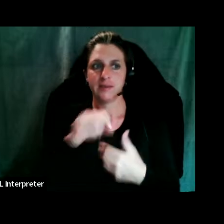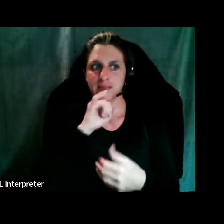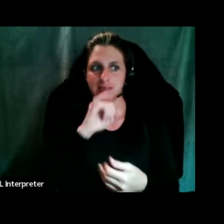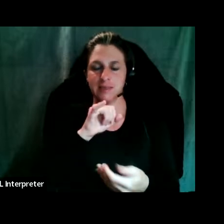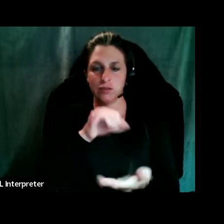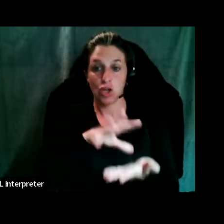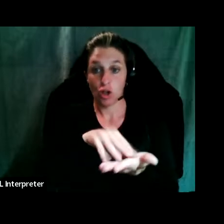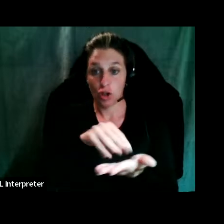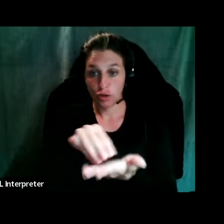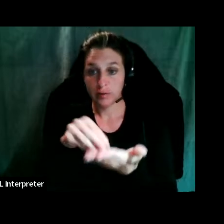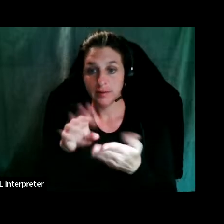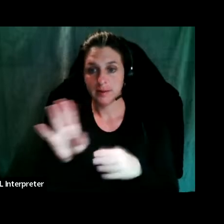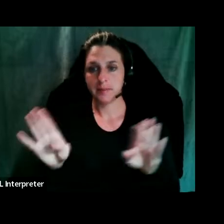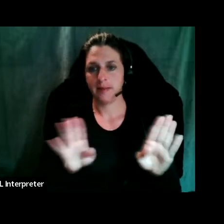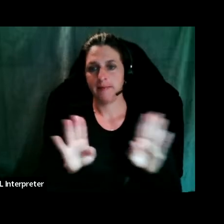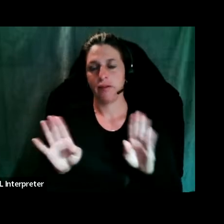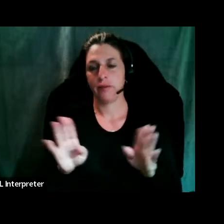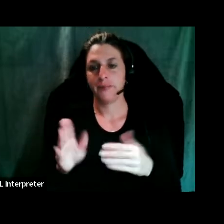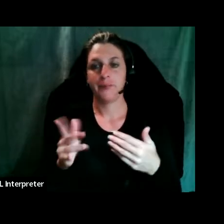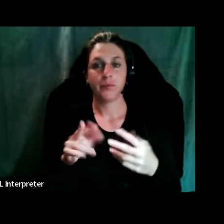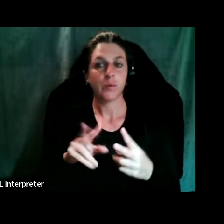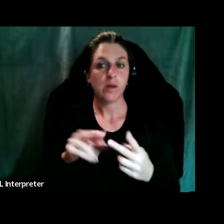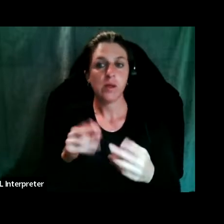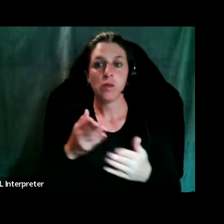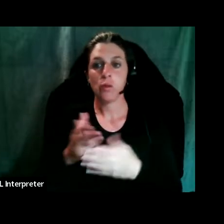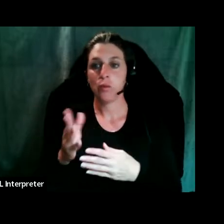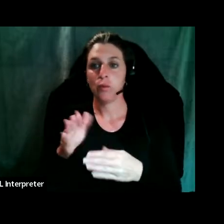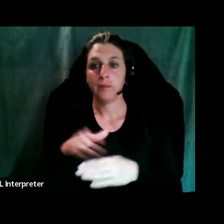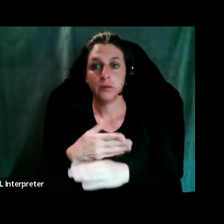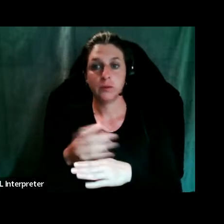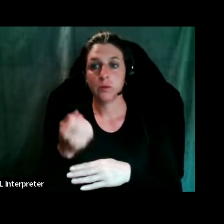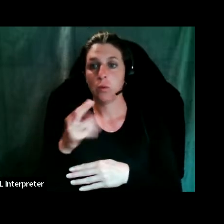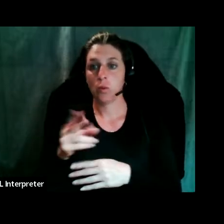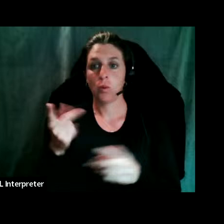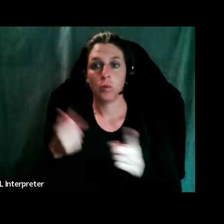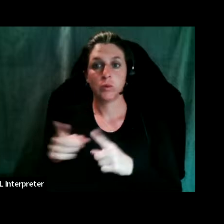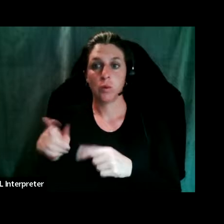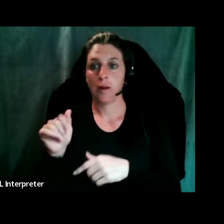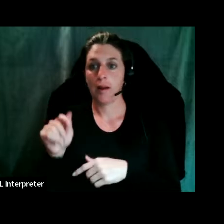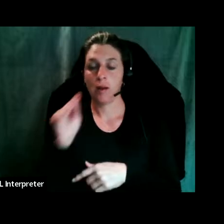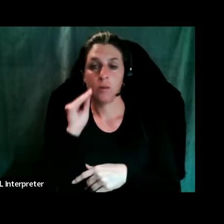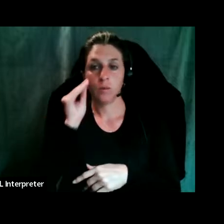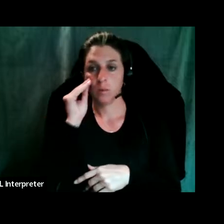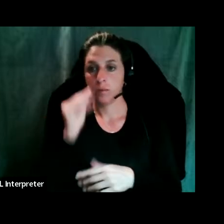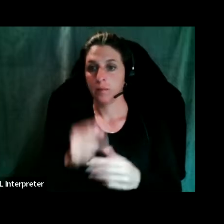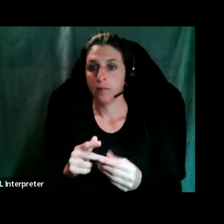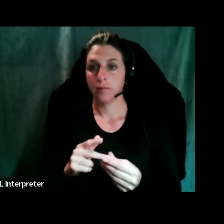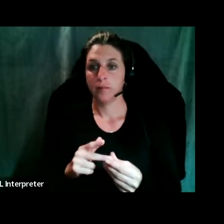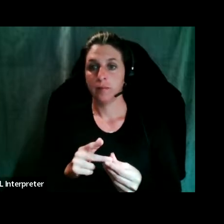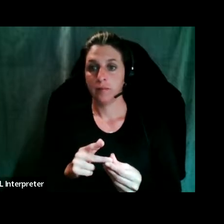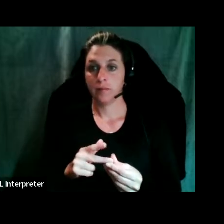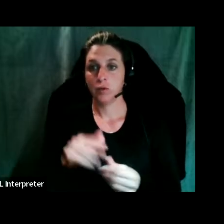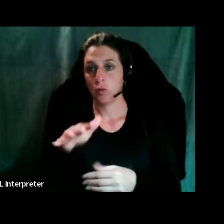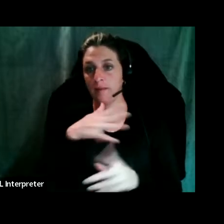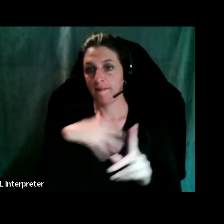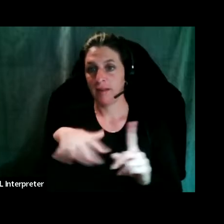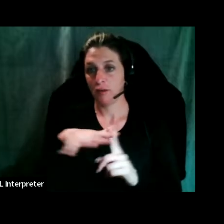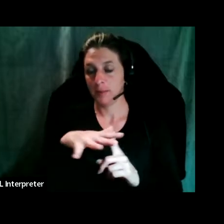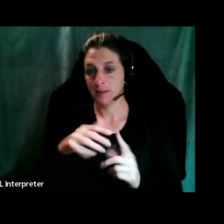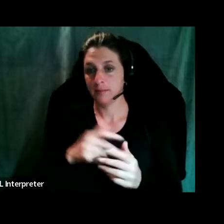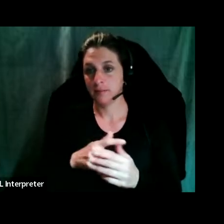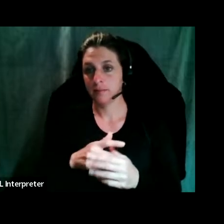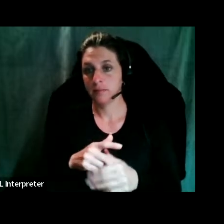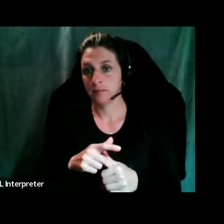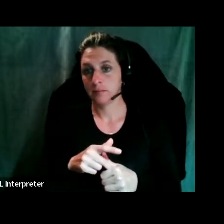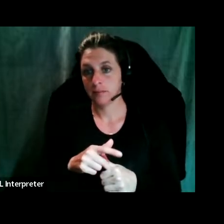behavior, whether it be through music or through what's going on at home, your environment. So